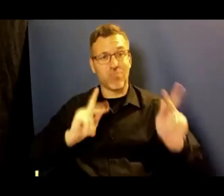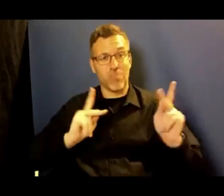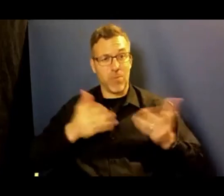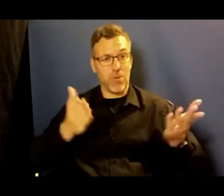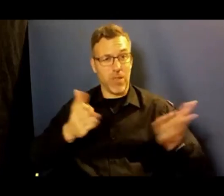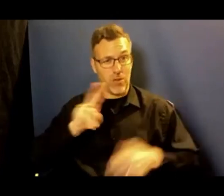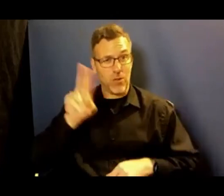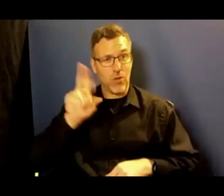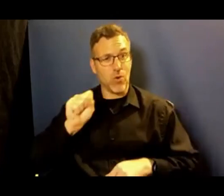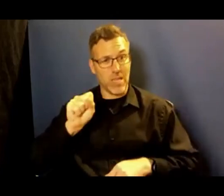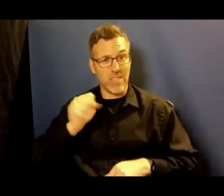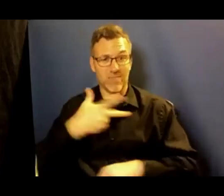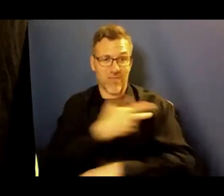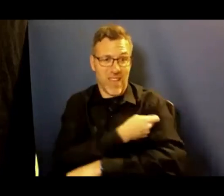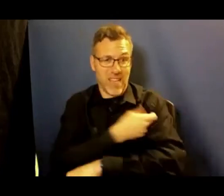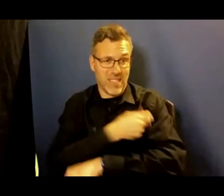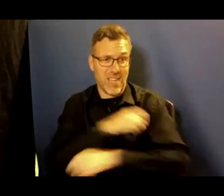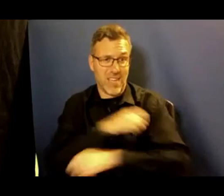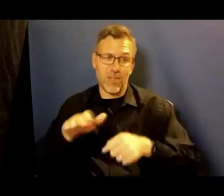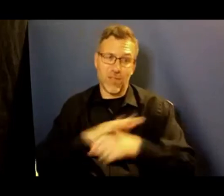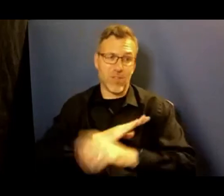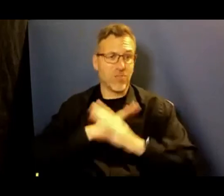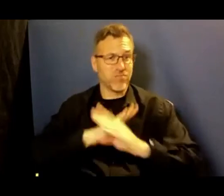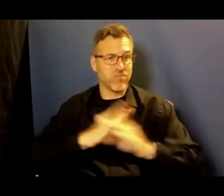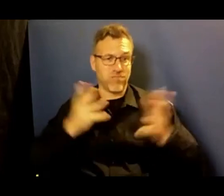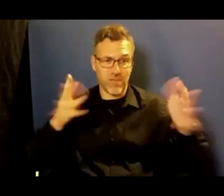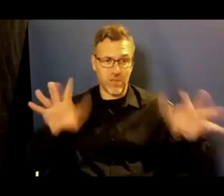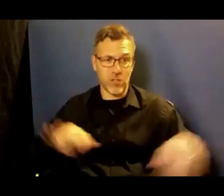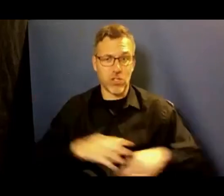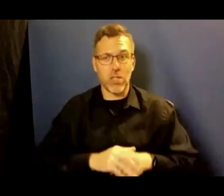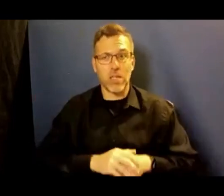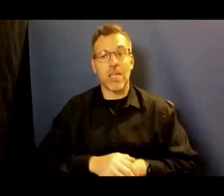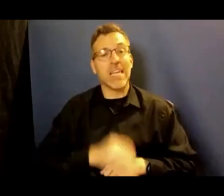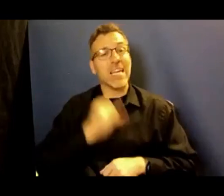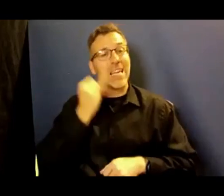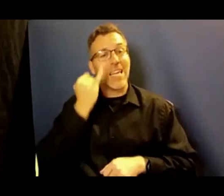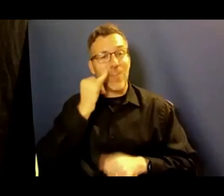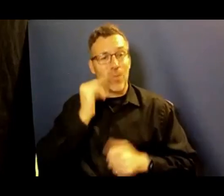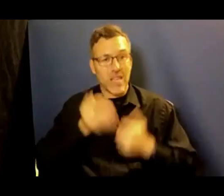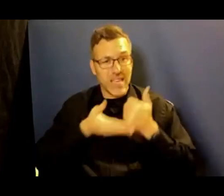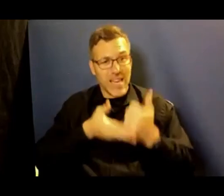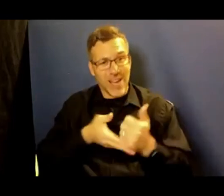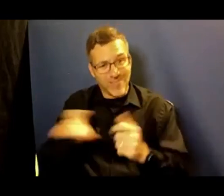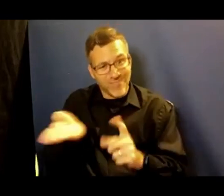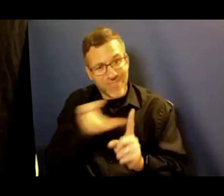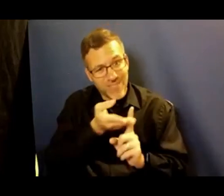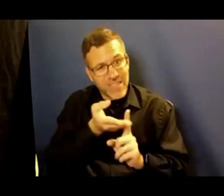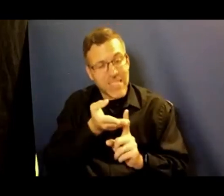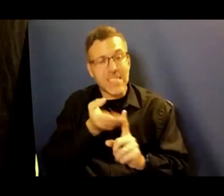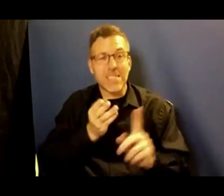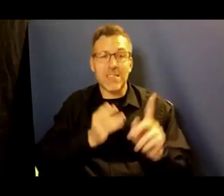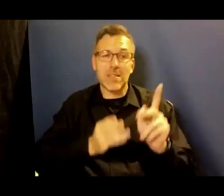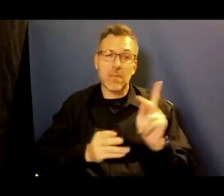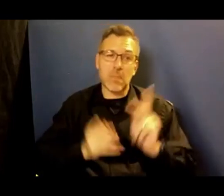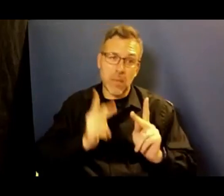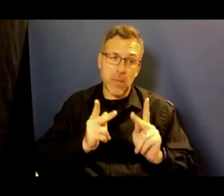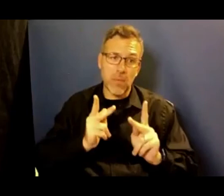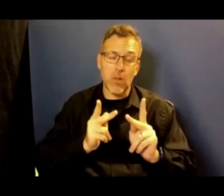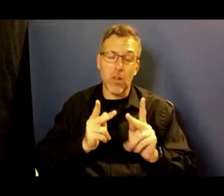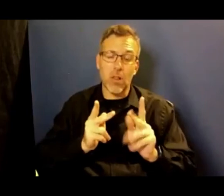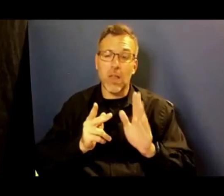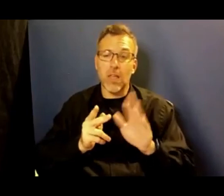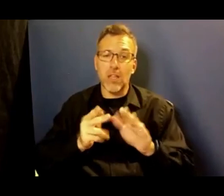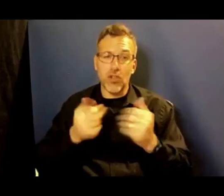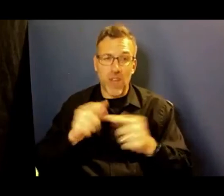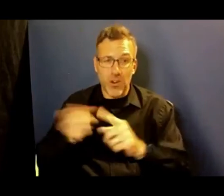energy helping those people with questions get their 1st and 2nd doses. Or we can go give 3rd doses to people who are willing